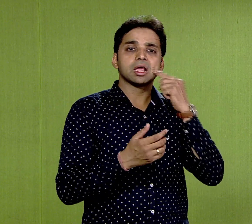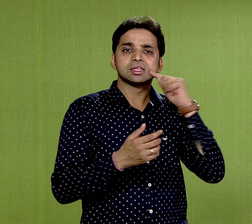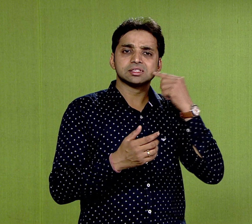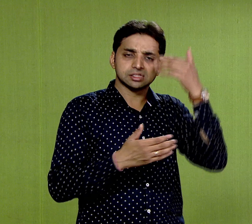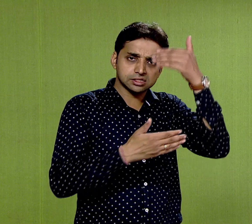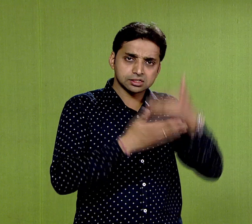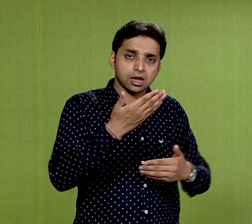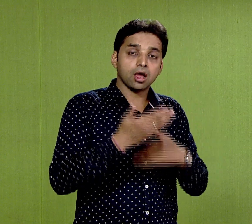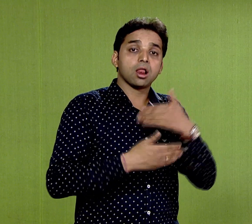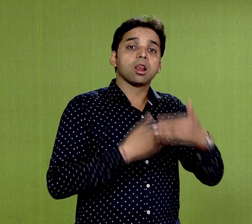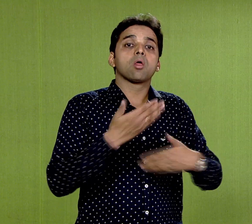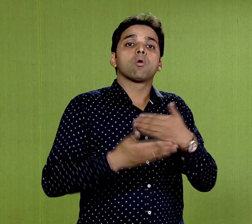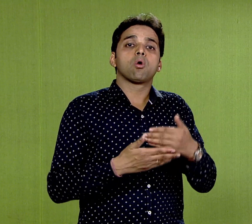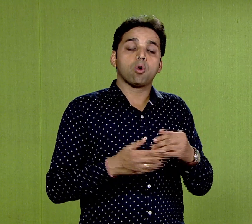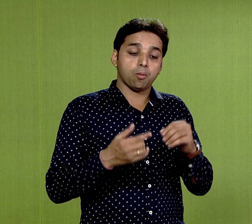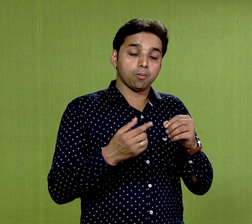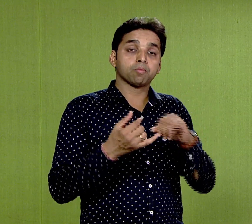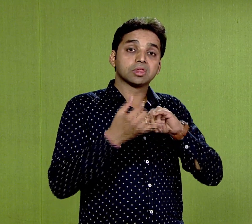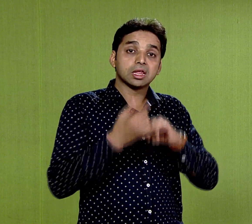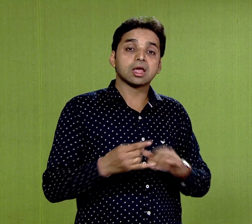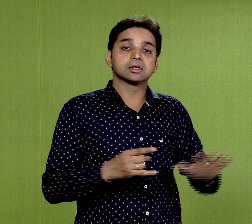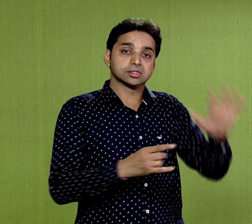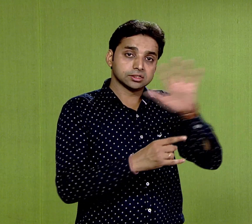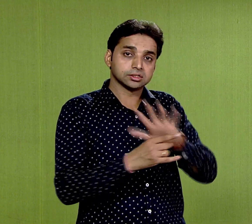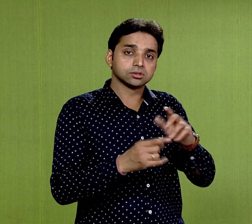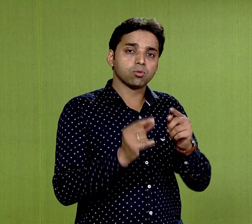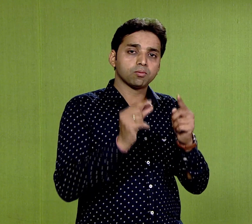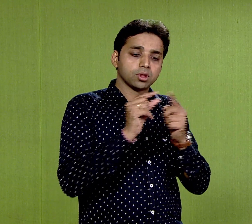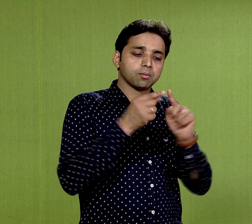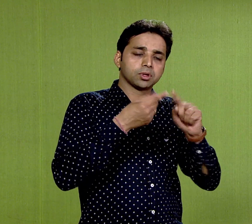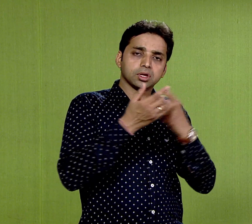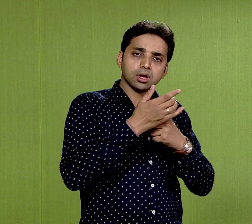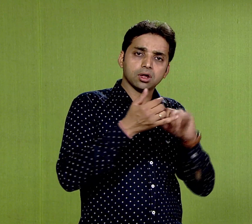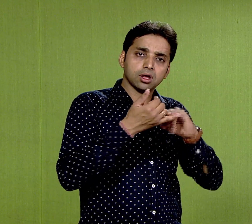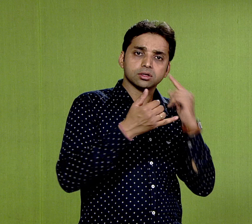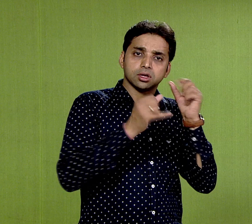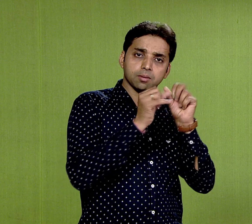the synthesis of Persian and Indian styles,